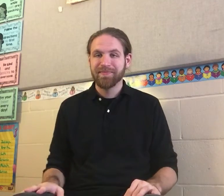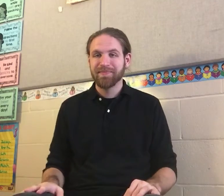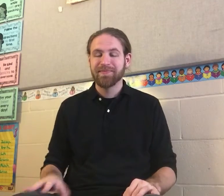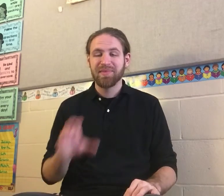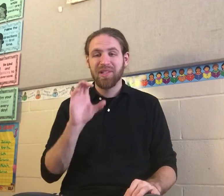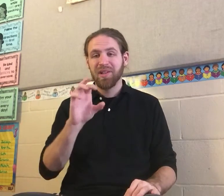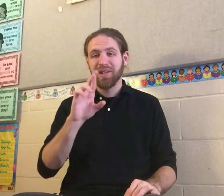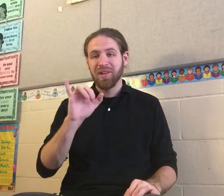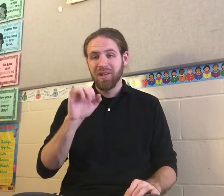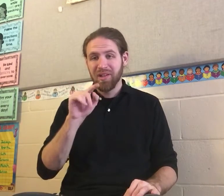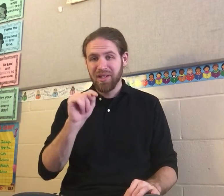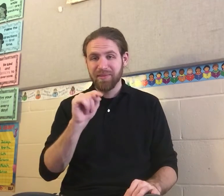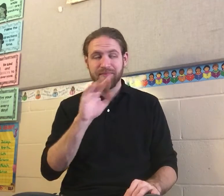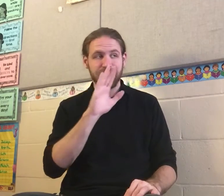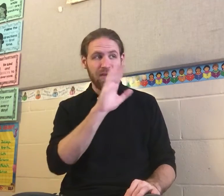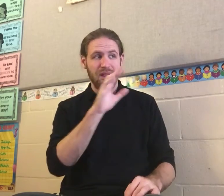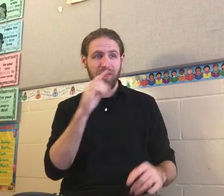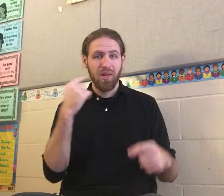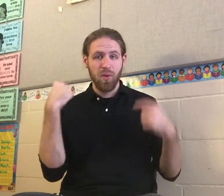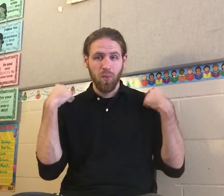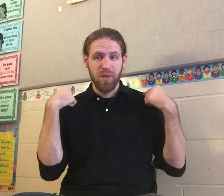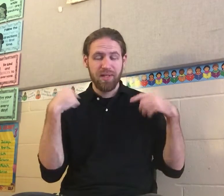Crickets' wings have veins.